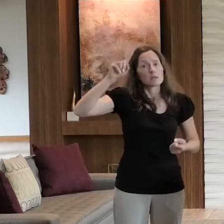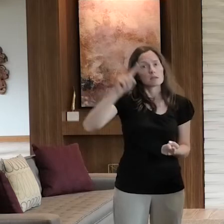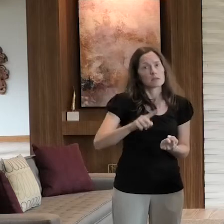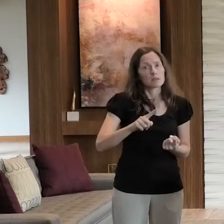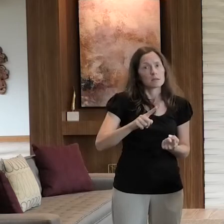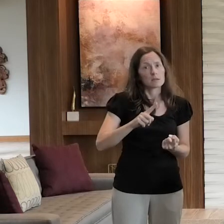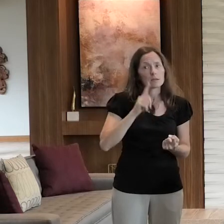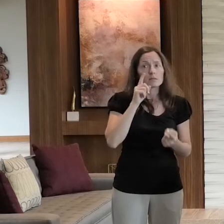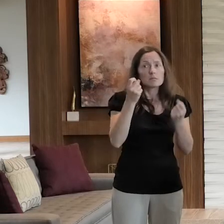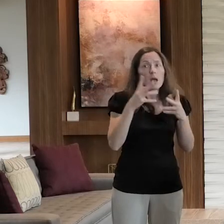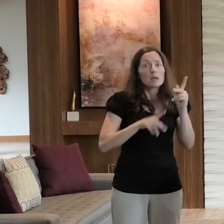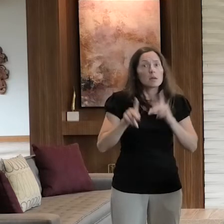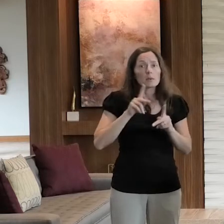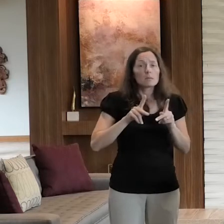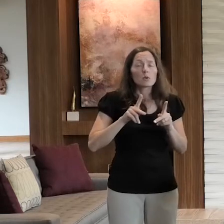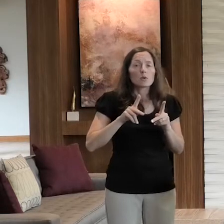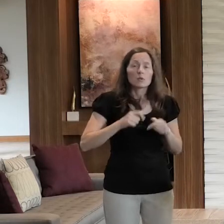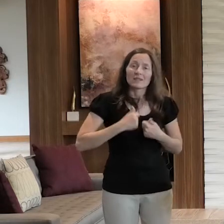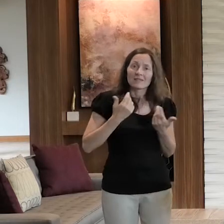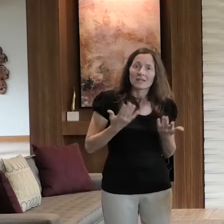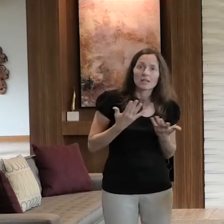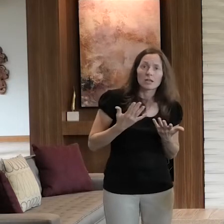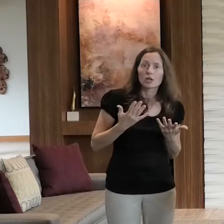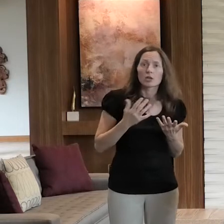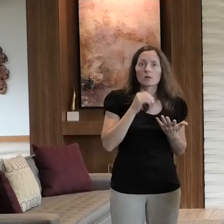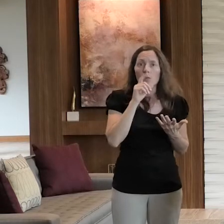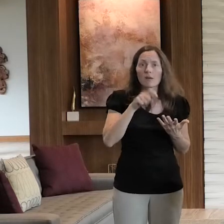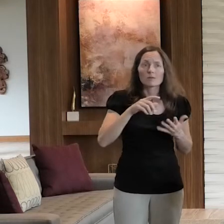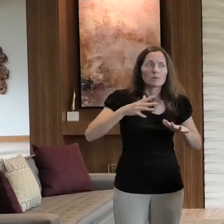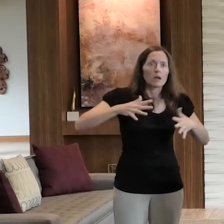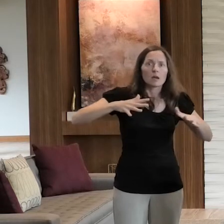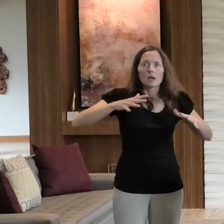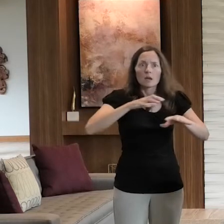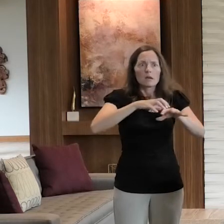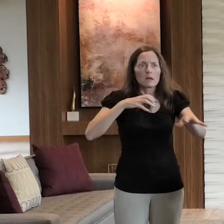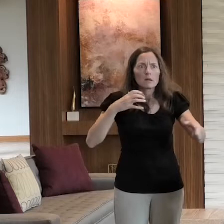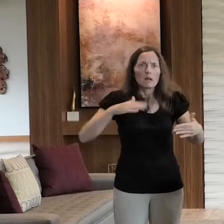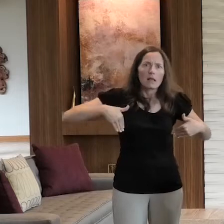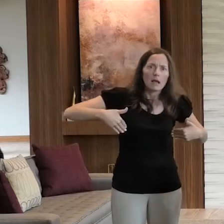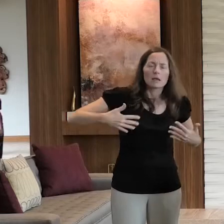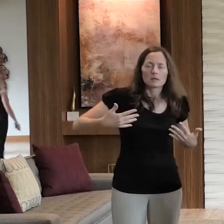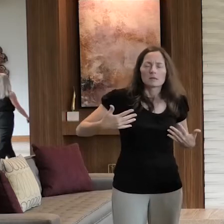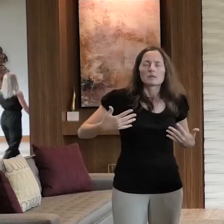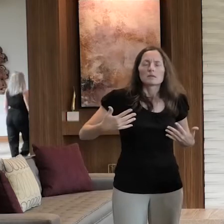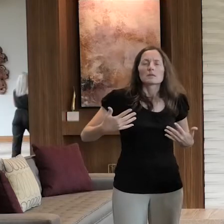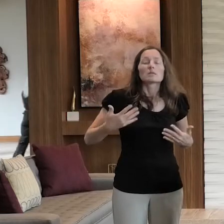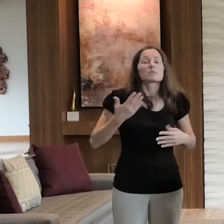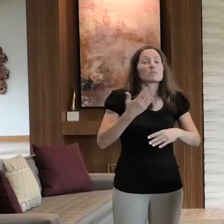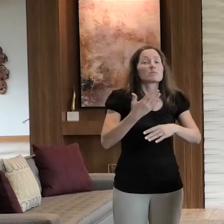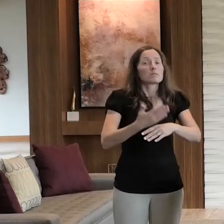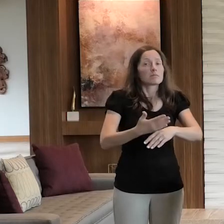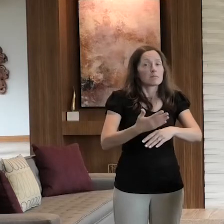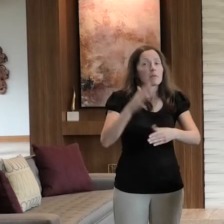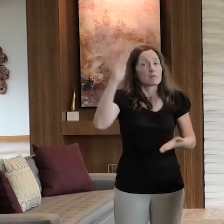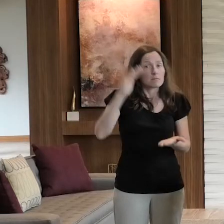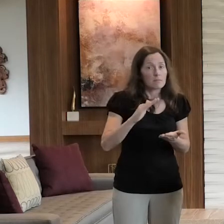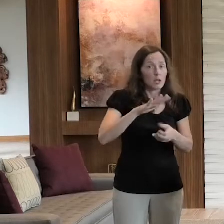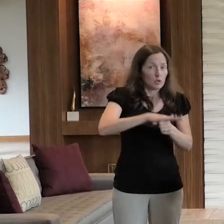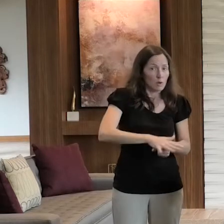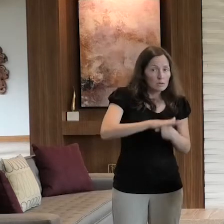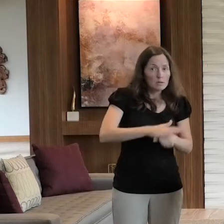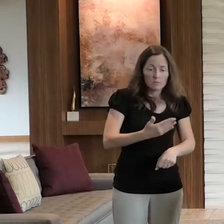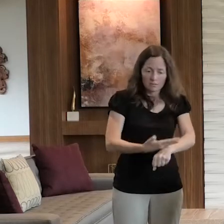live around here because of reduced congestion and traffic, minimizing stress and improving personal health,